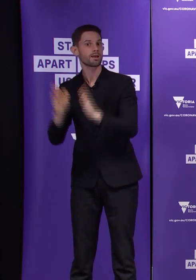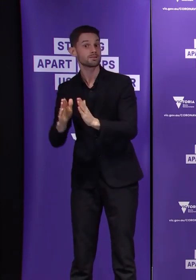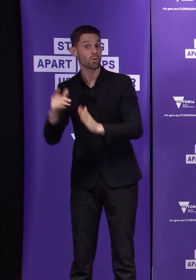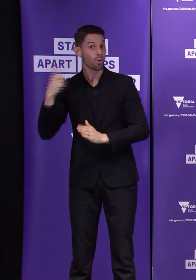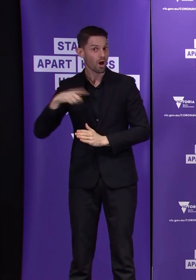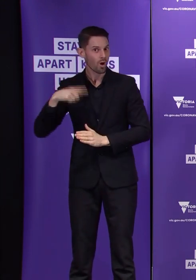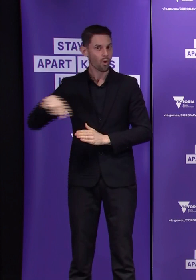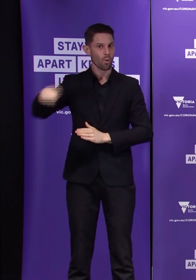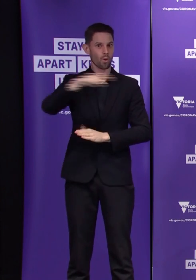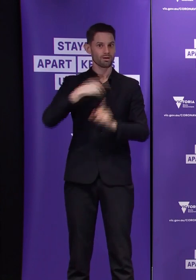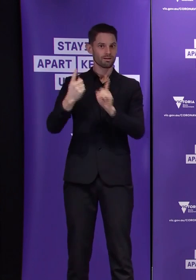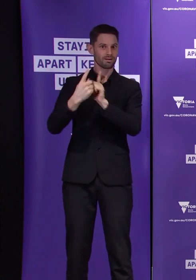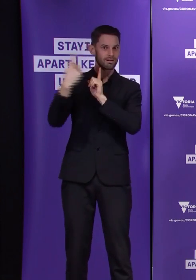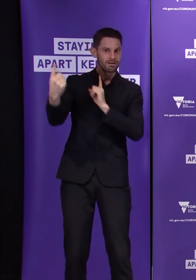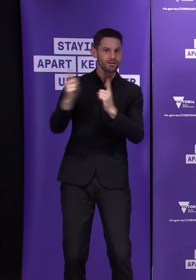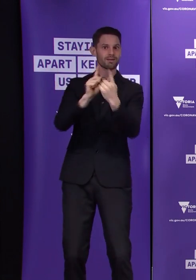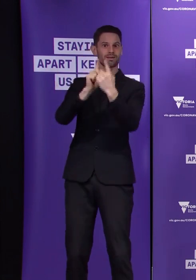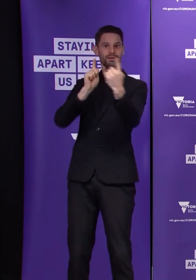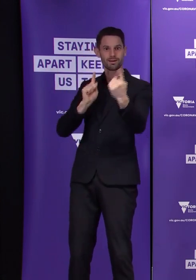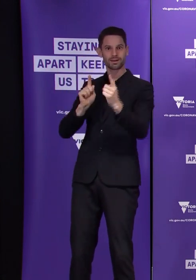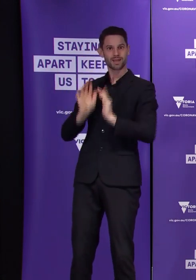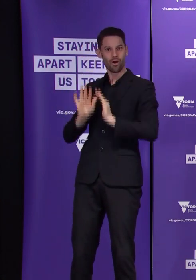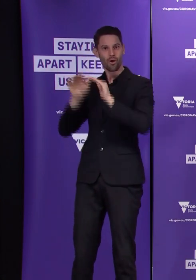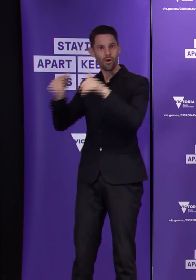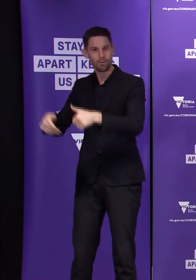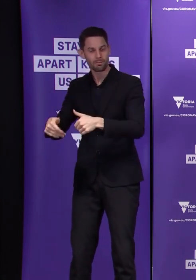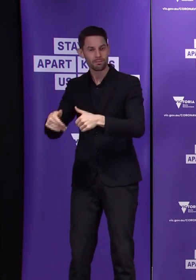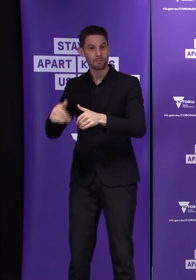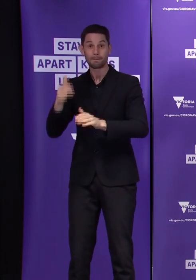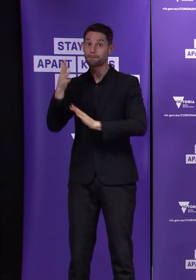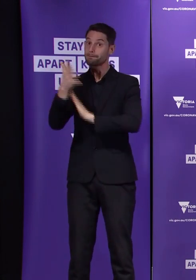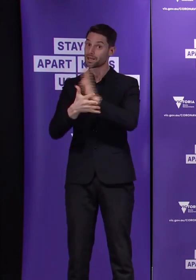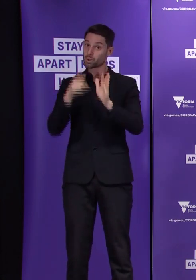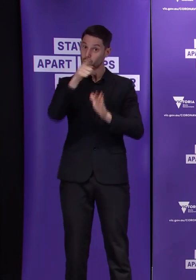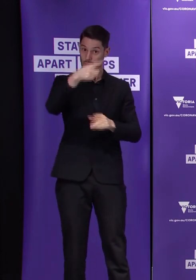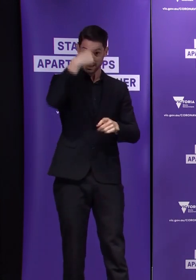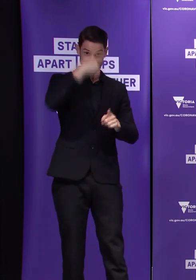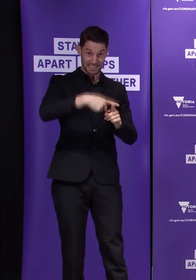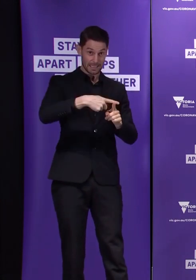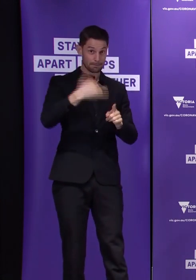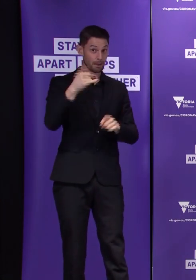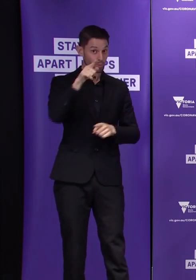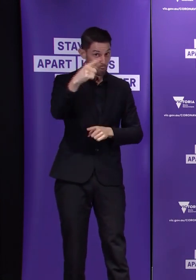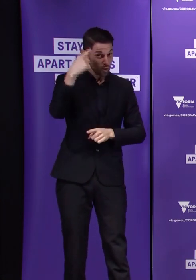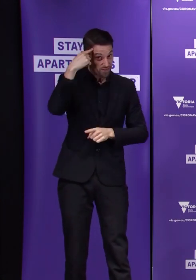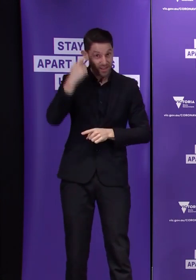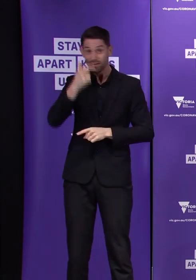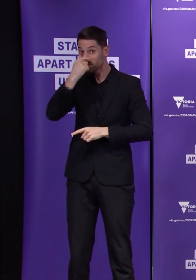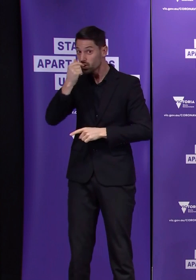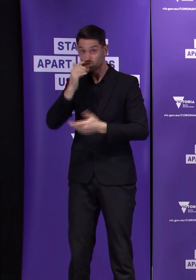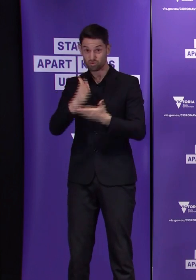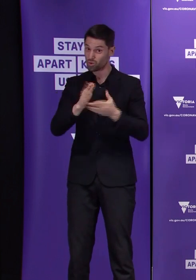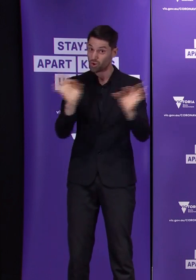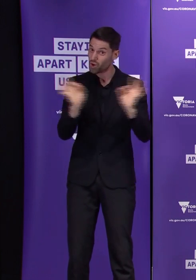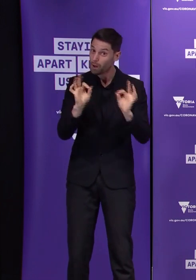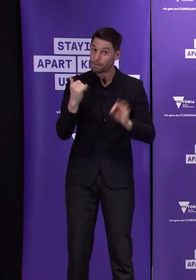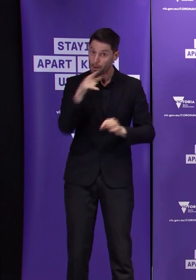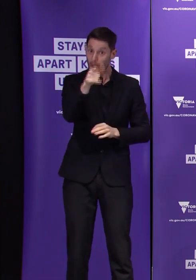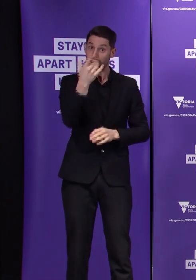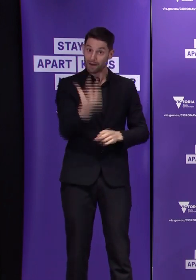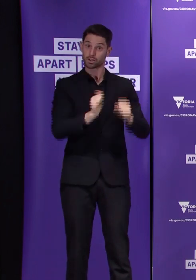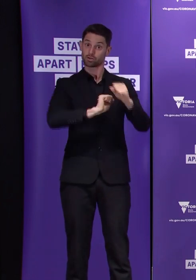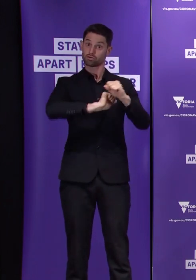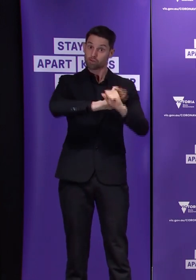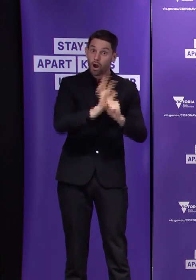till you get your test result. Those test results are being processed as quickly as they possibly can. I had Kath relayed a story to me